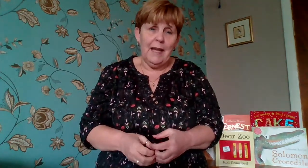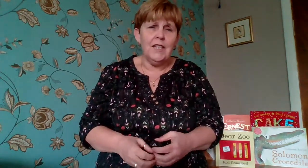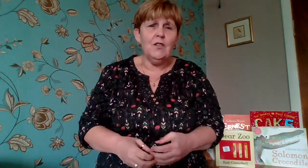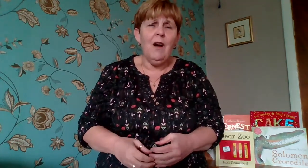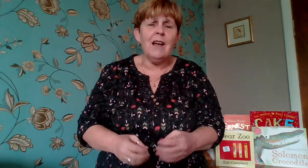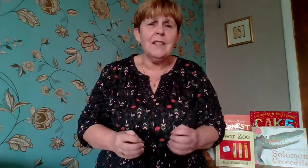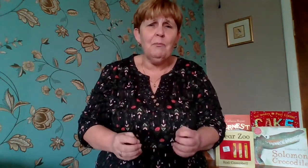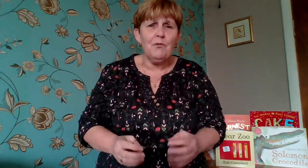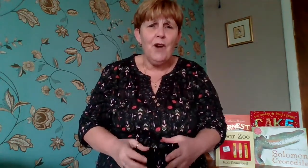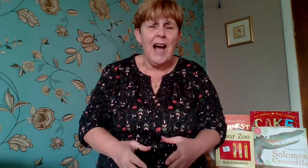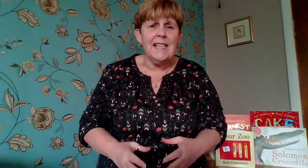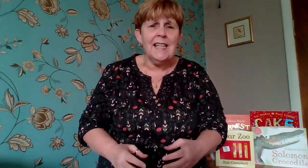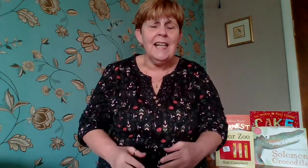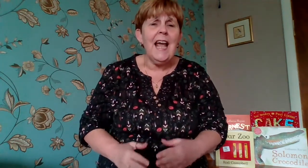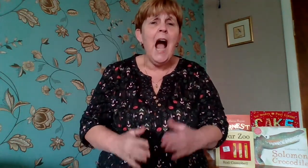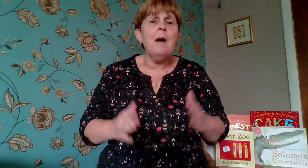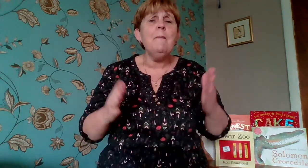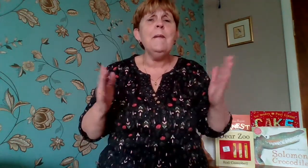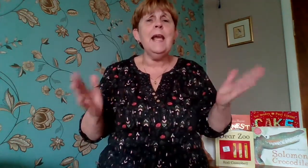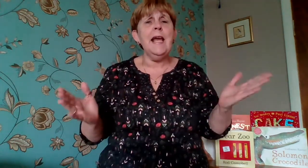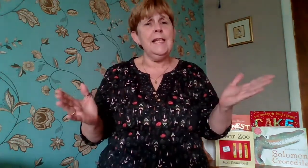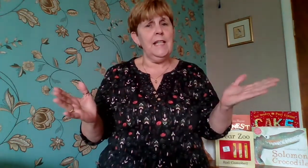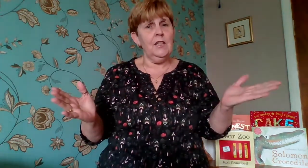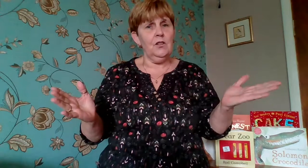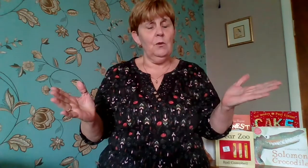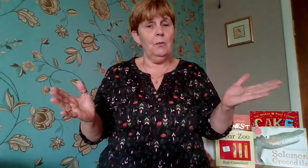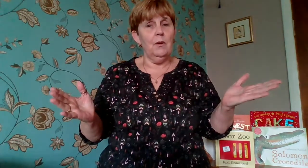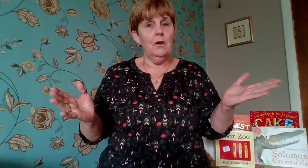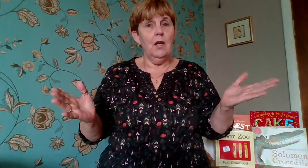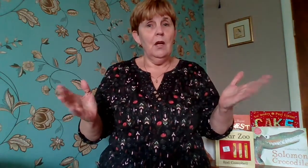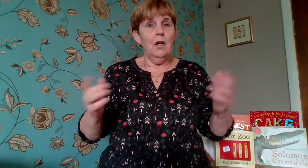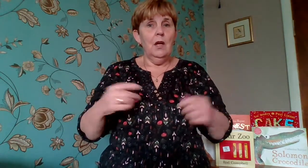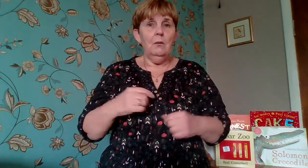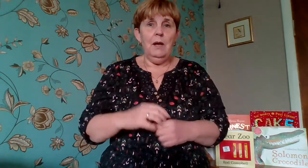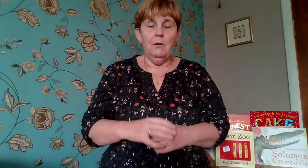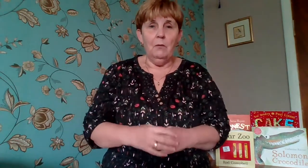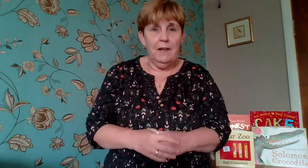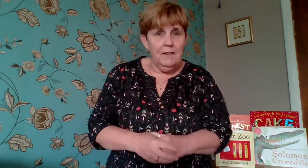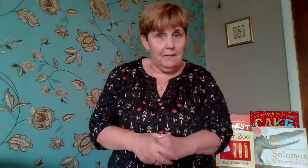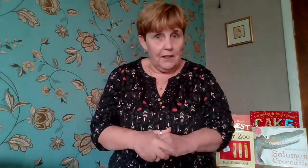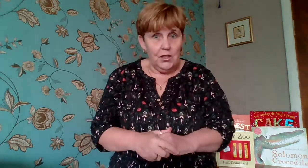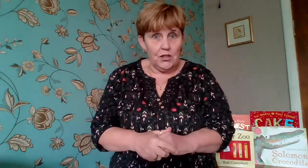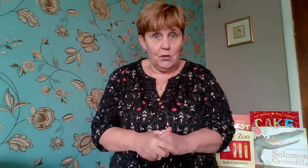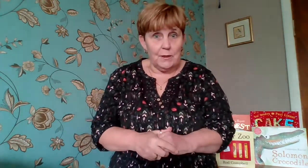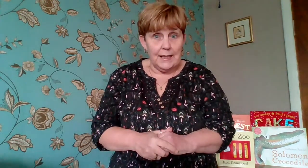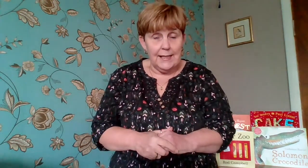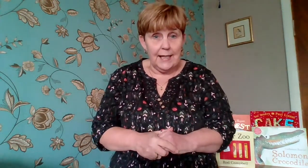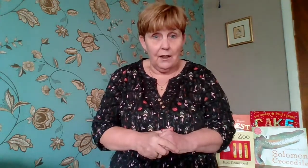into a surprisingly amazing soup. Well, one of the villagers who was listening